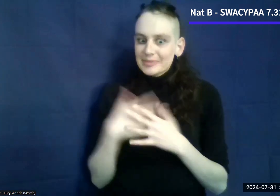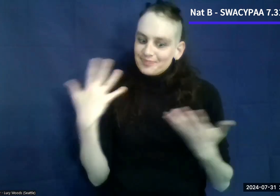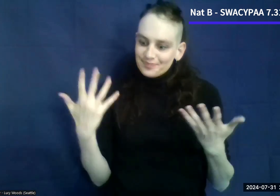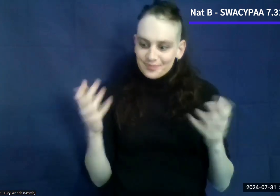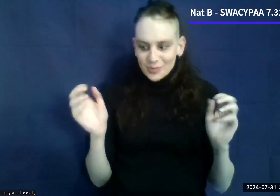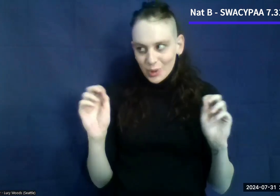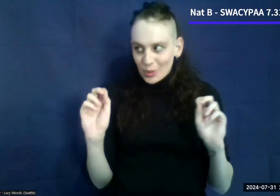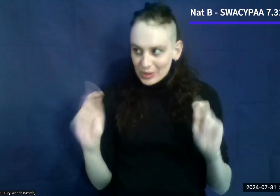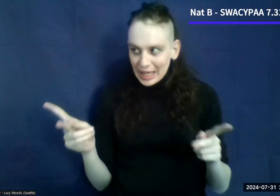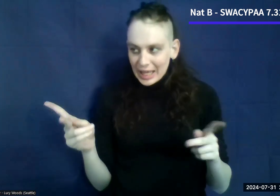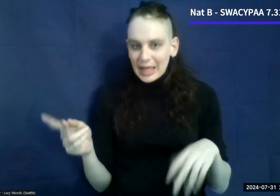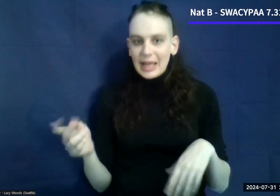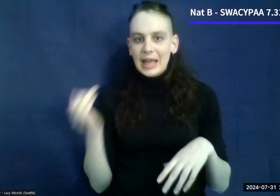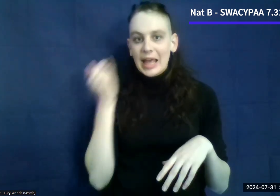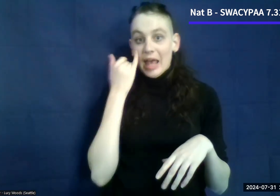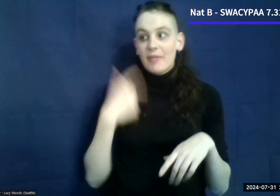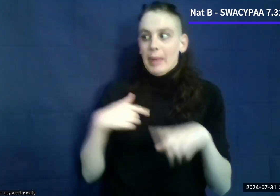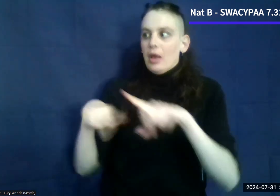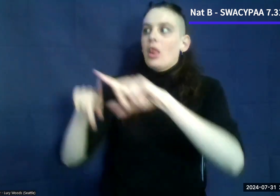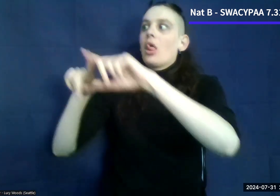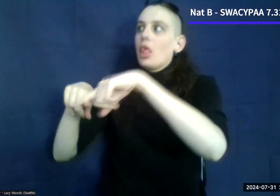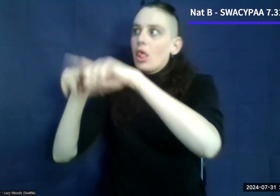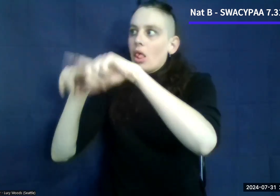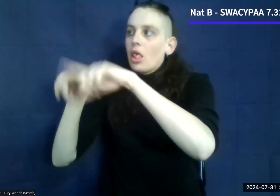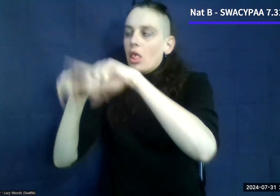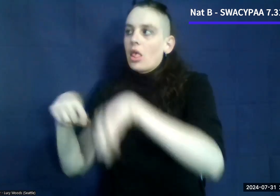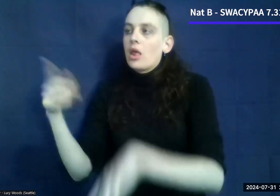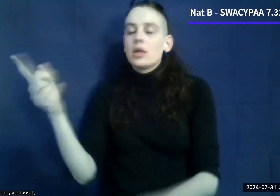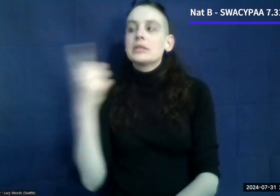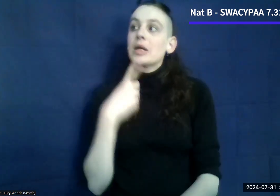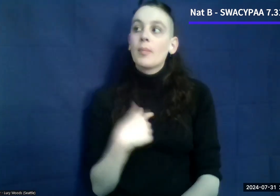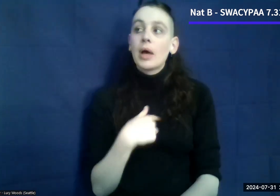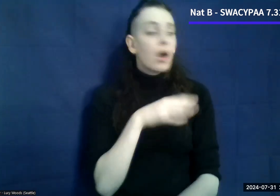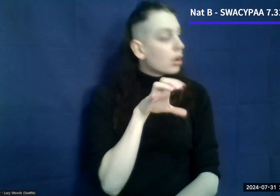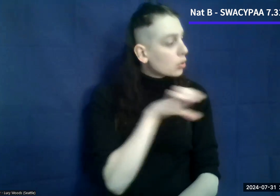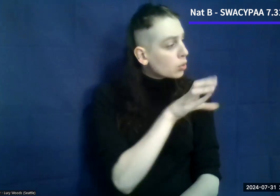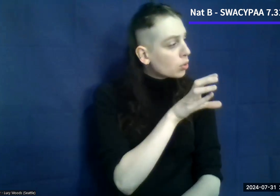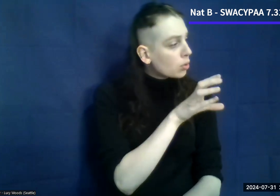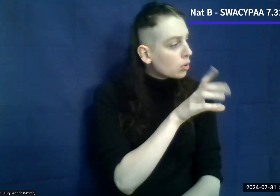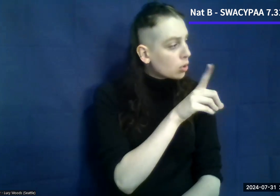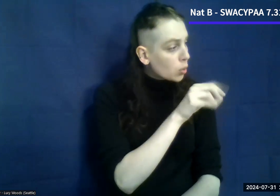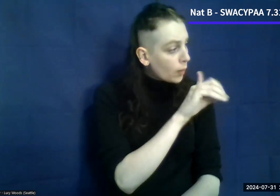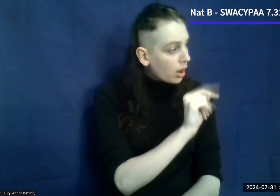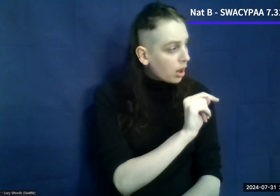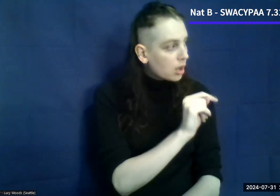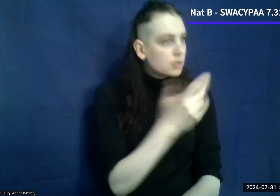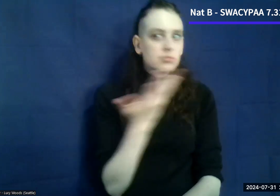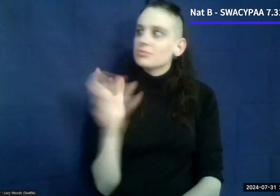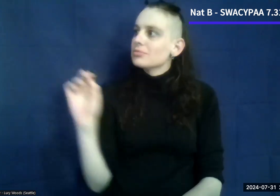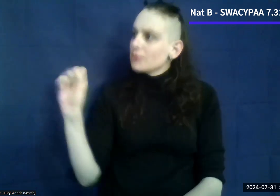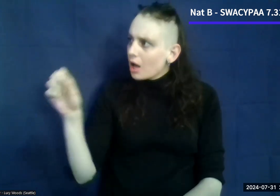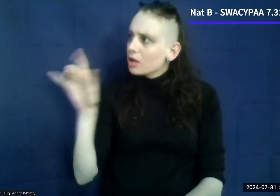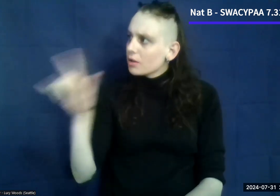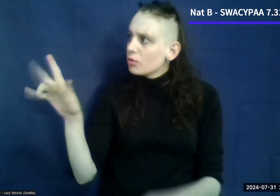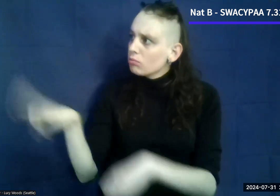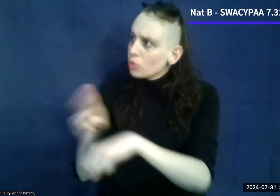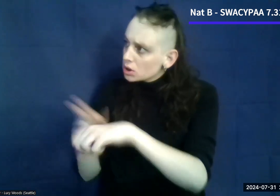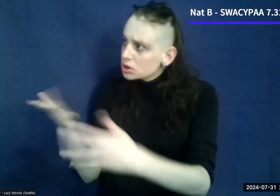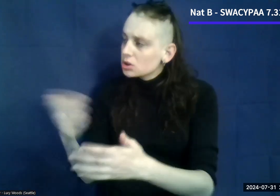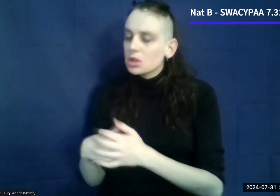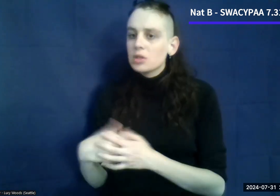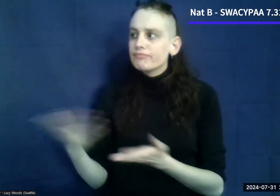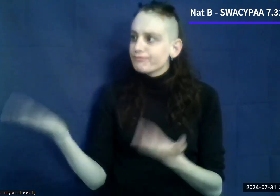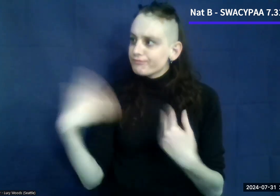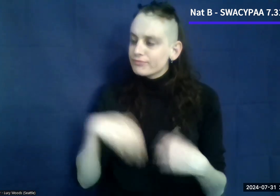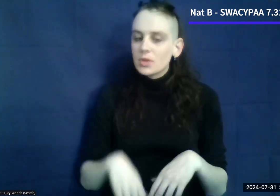codependent and someone's like just do it, you're like, yeah, I love you. Like, of course I'm gonna do that. And I loved it.